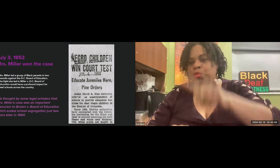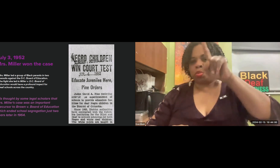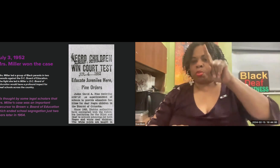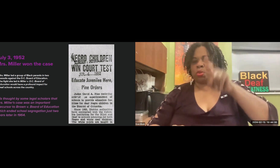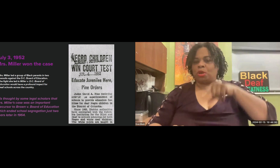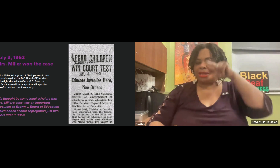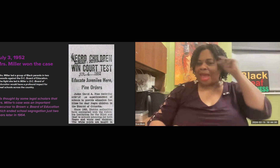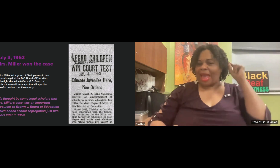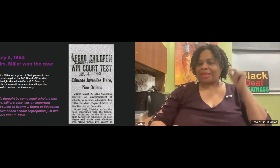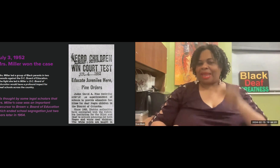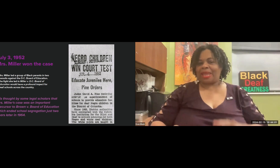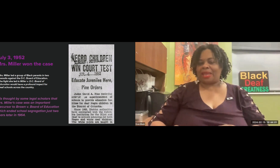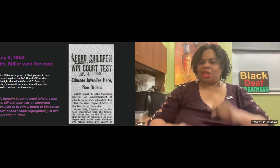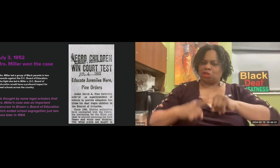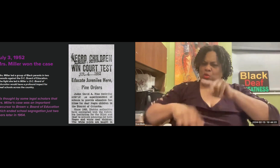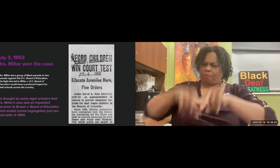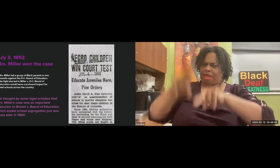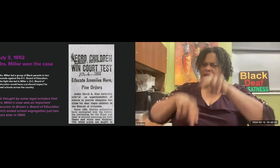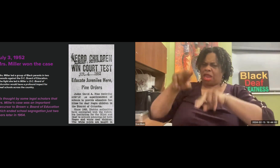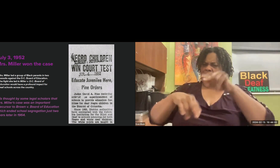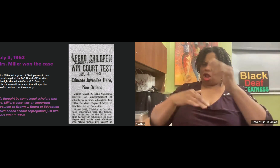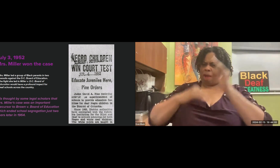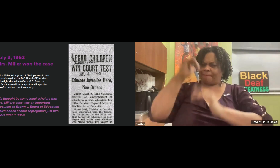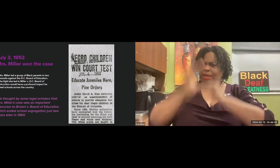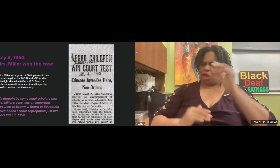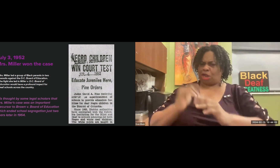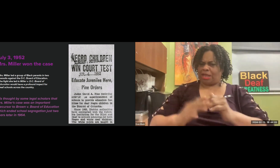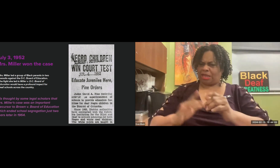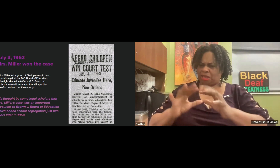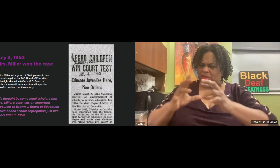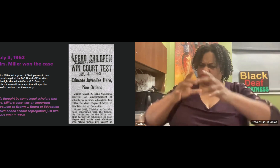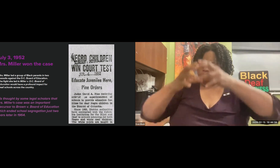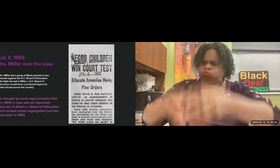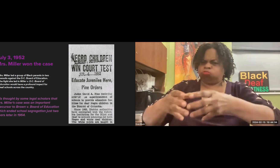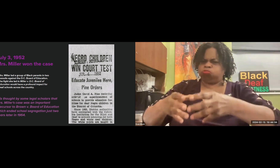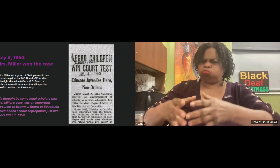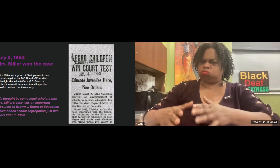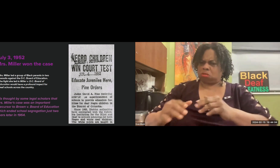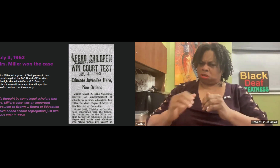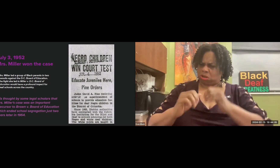of 1952. That was when the court ordered Gallaudet